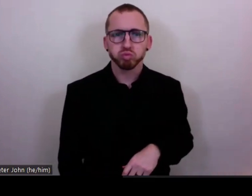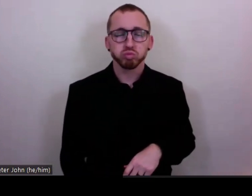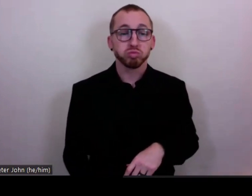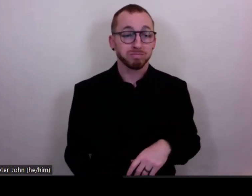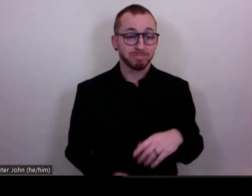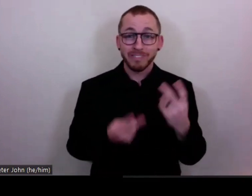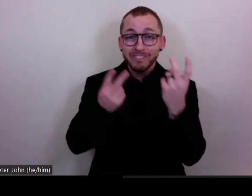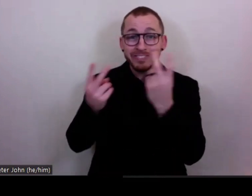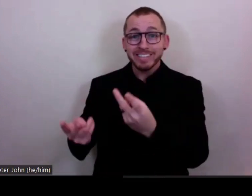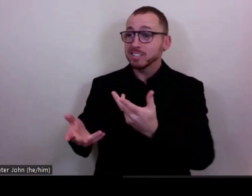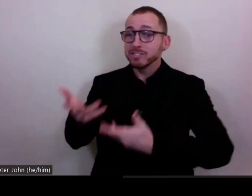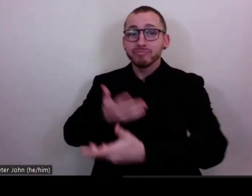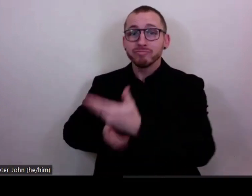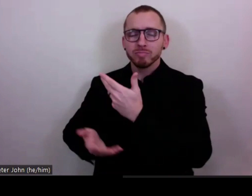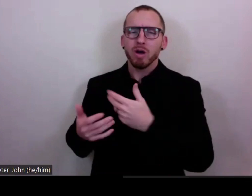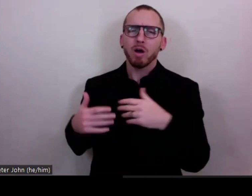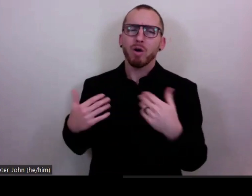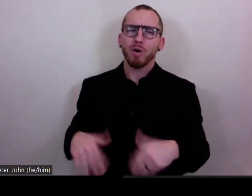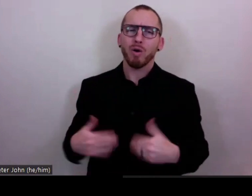interaction can do.